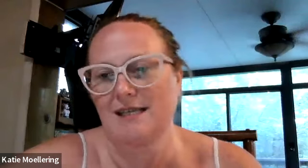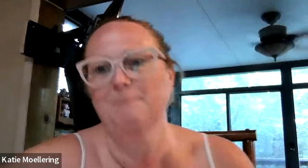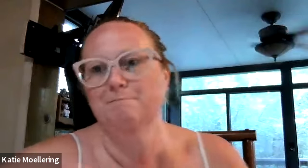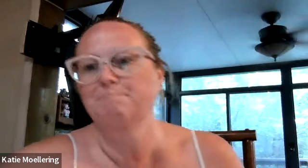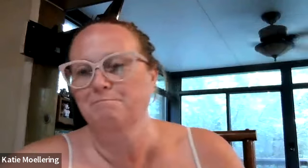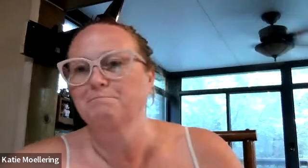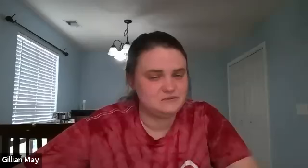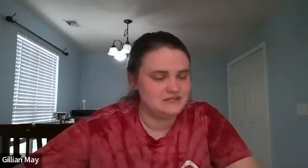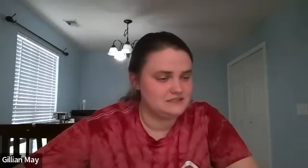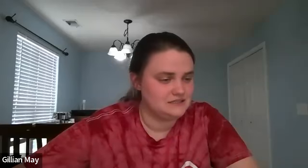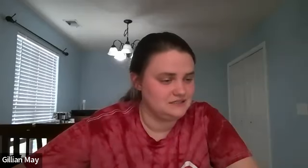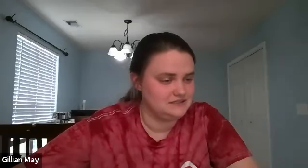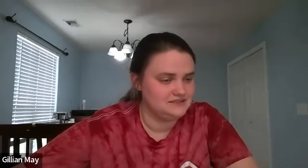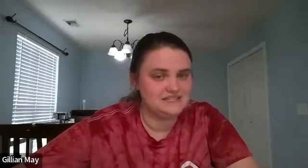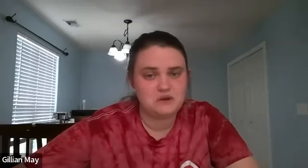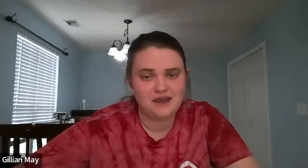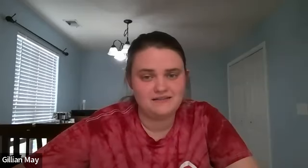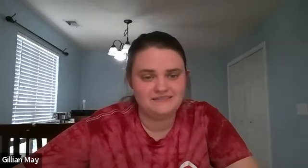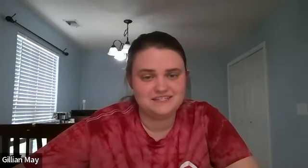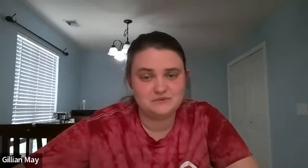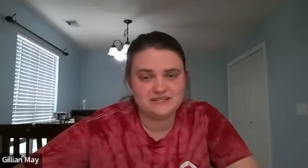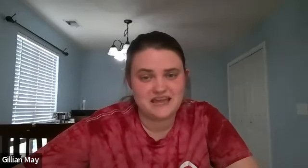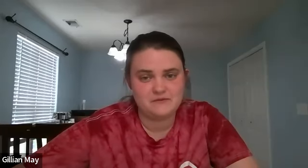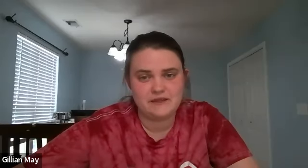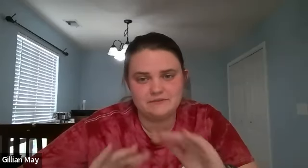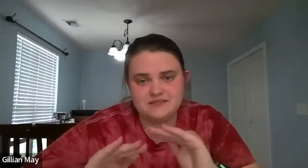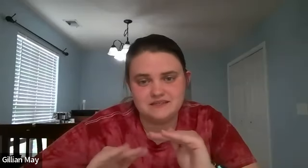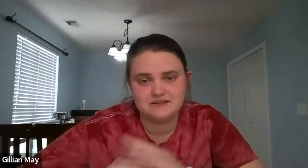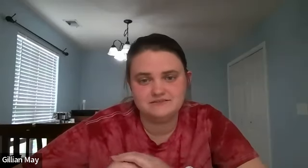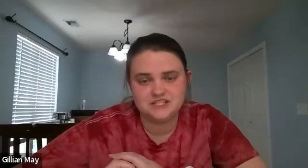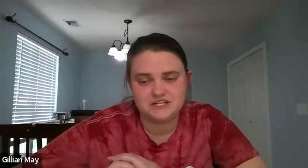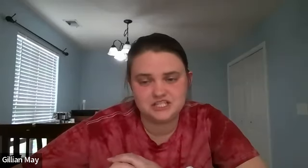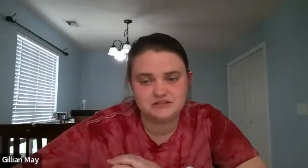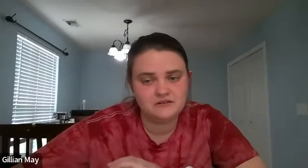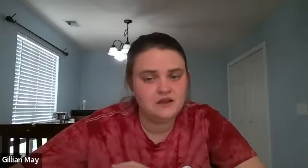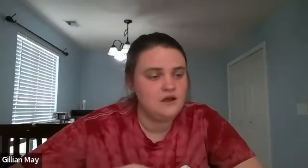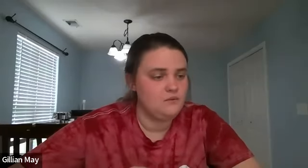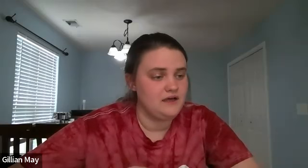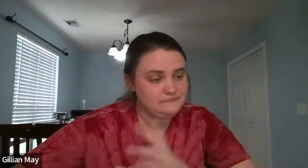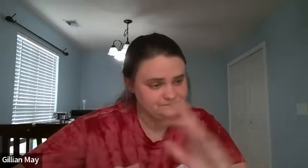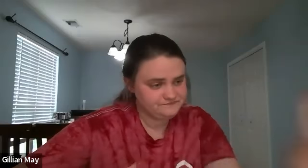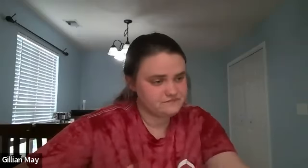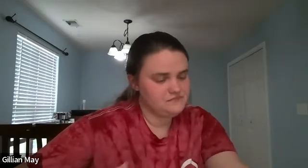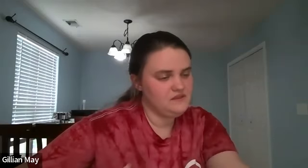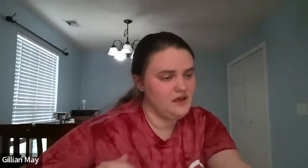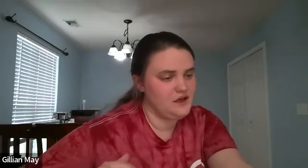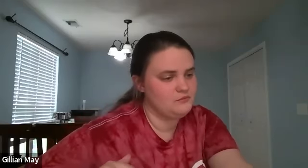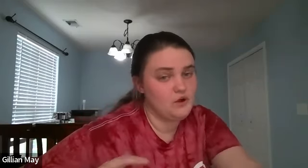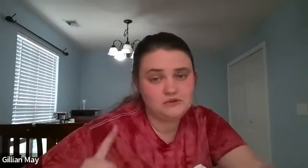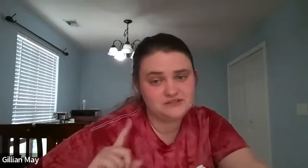crazy. Yes, it was. That's why I'm kind of like these 2 weeks I have, I'm like, I'm sitting here just gonna chill. Well, what we'll do